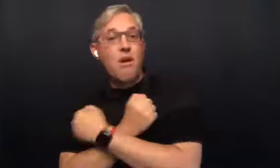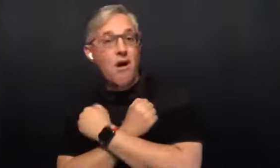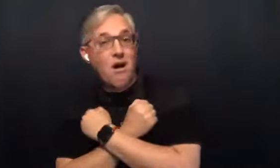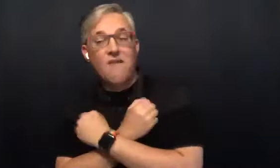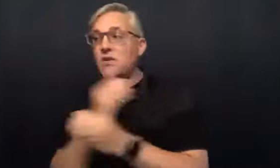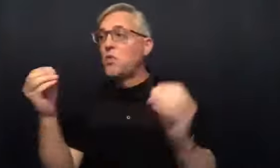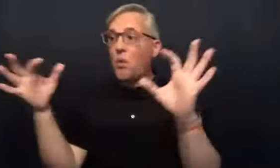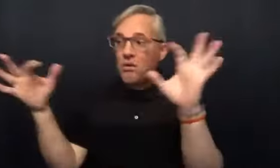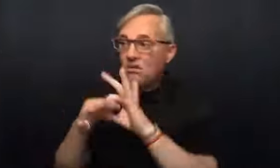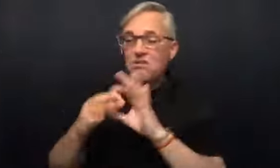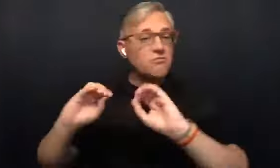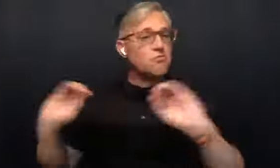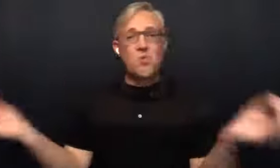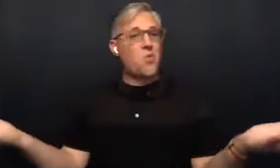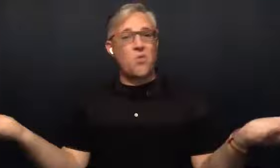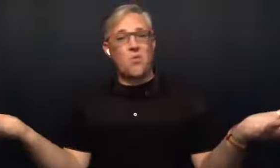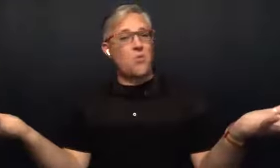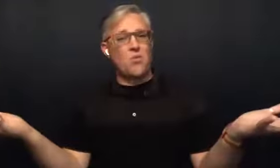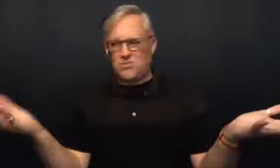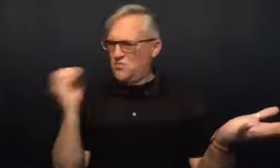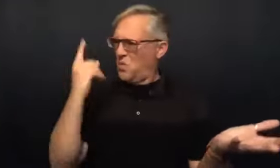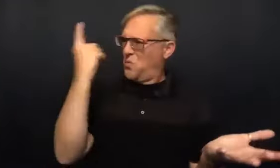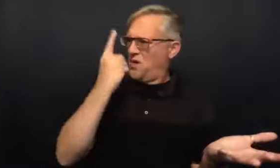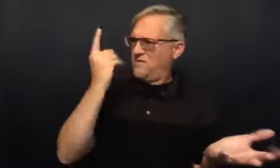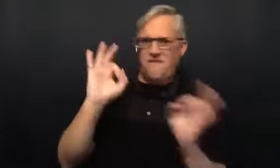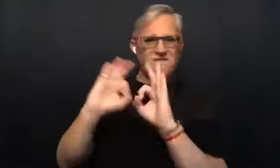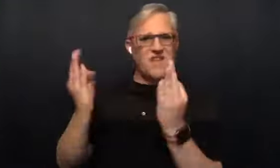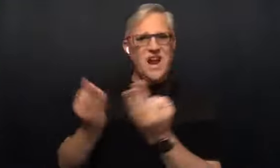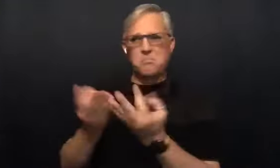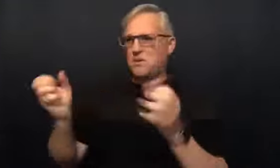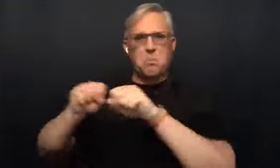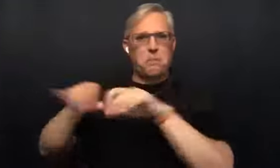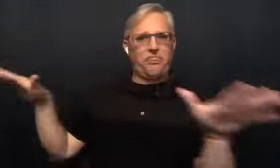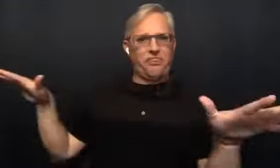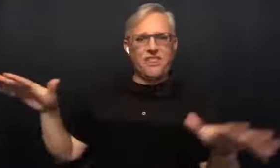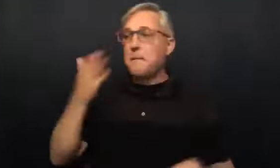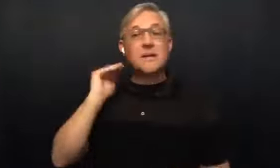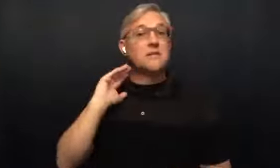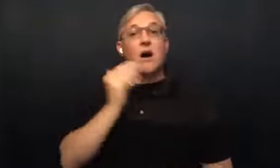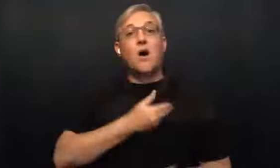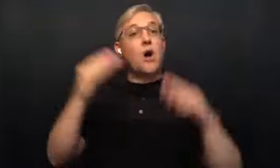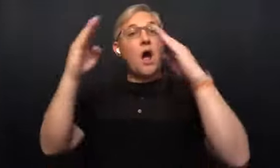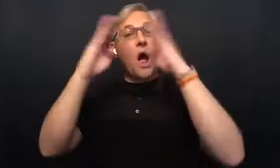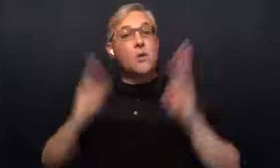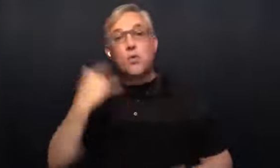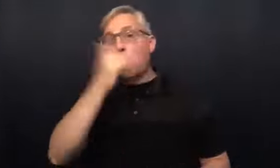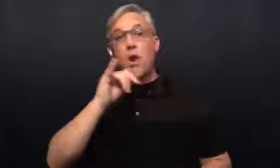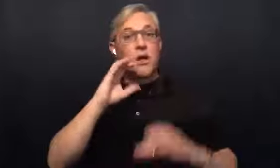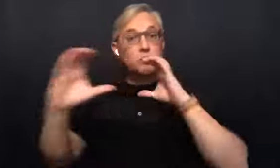it's not a wonder why this family broke apart, because communication in our household was a one-way street, someone screaming and yelling at you,